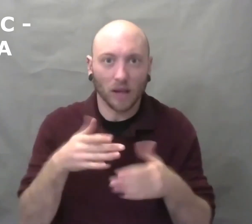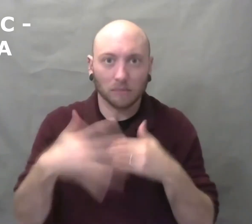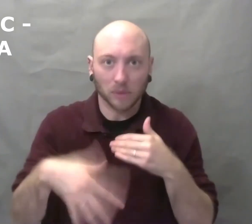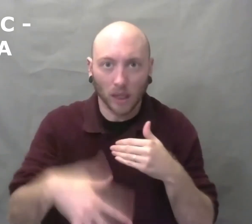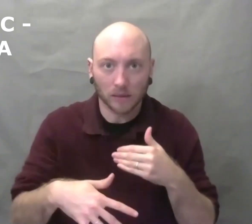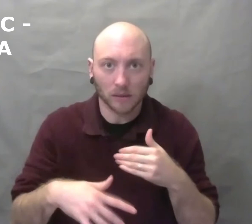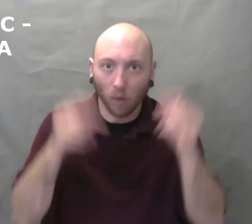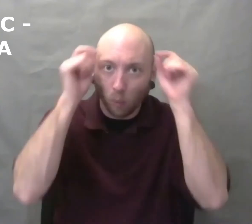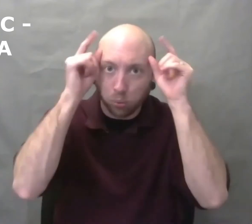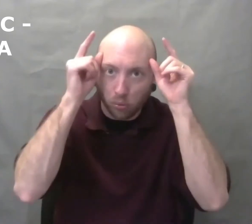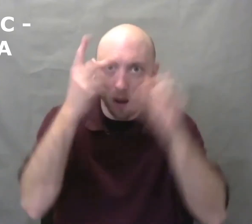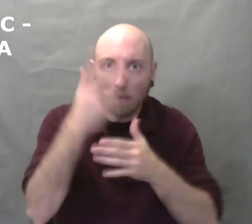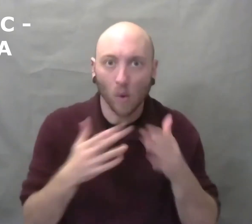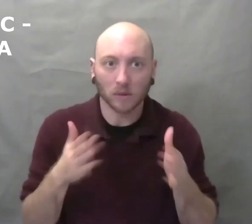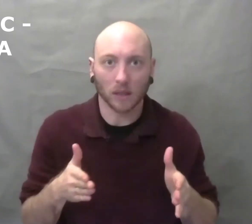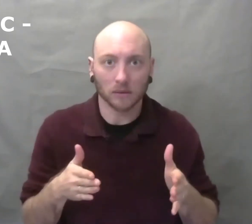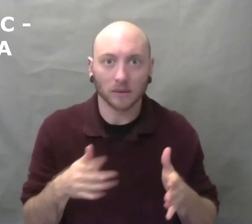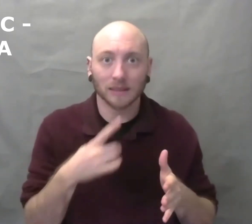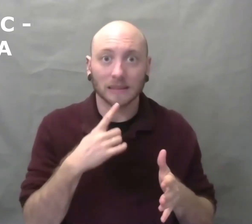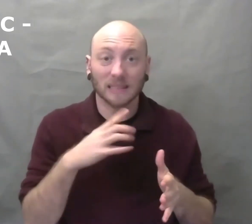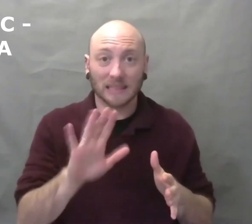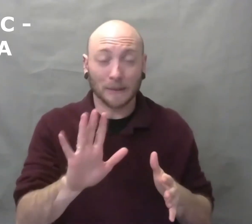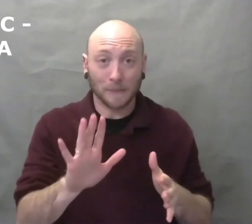but you're going to emergency surgery. And that was April